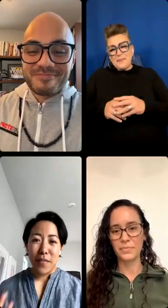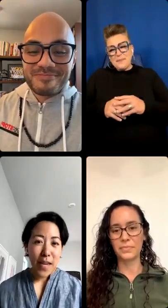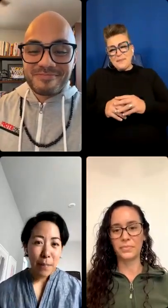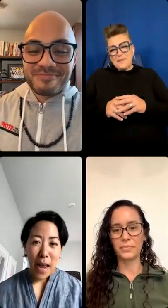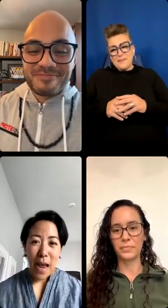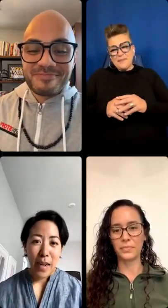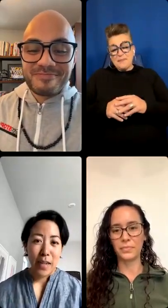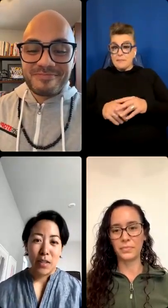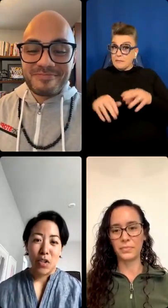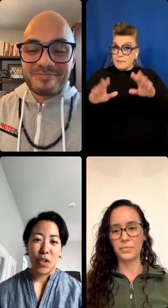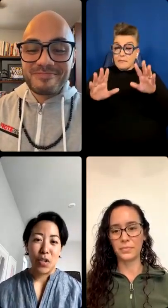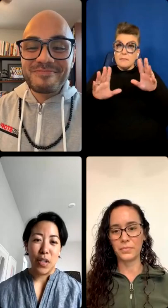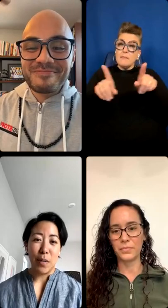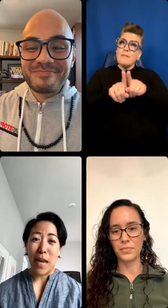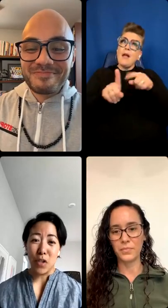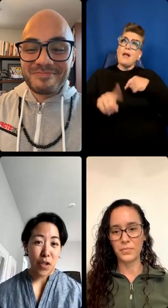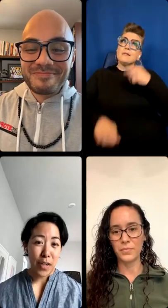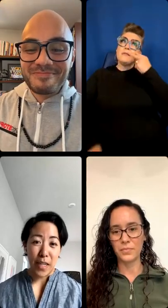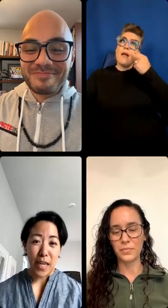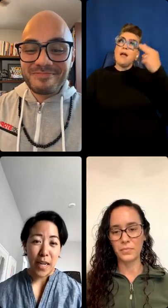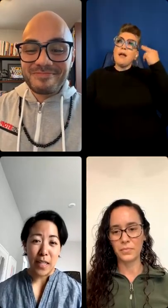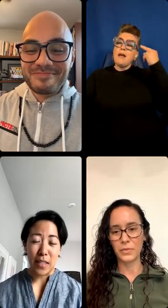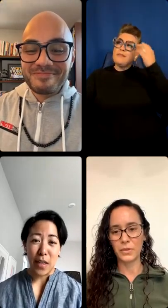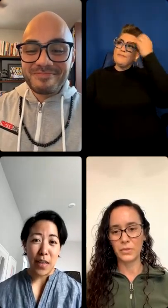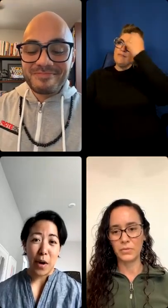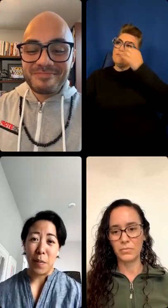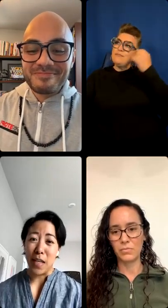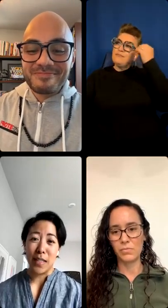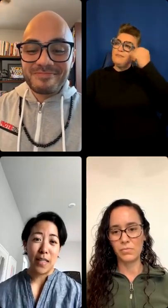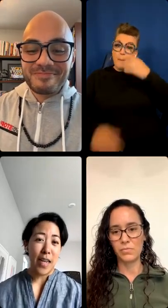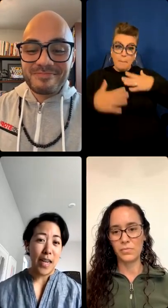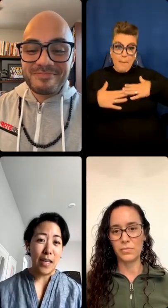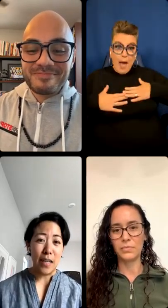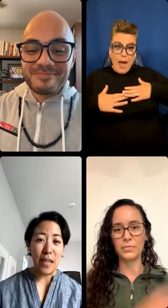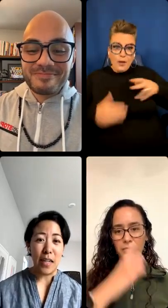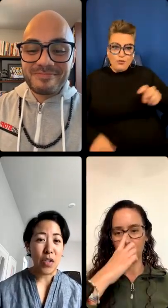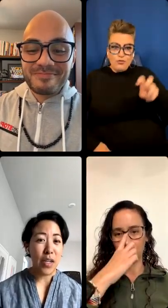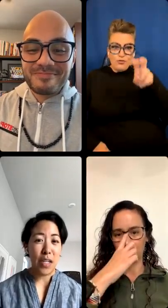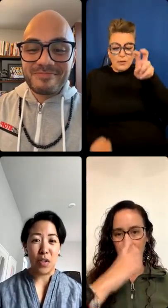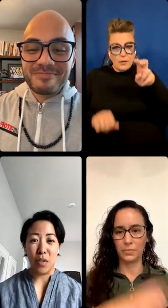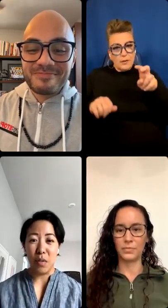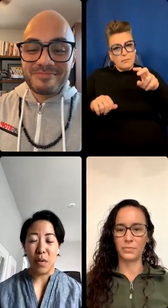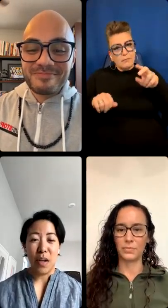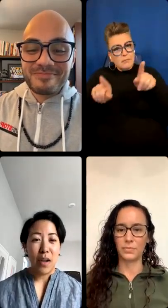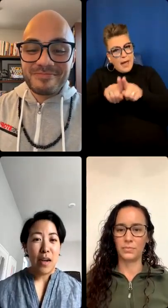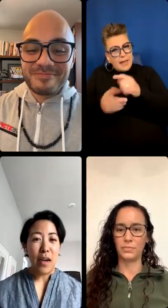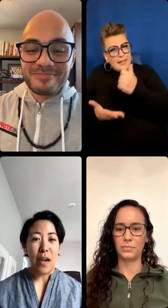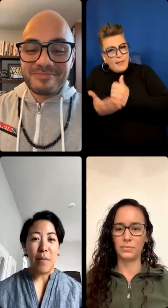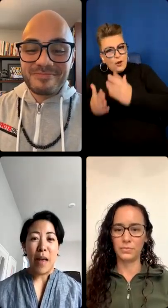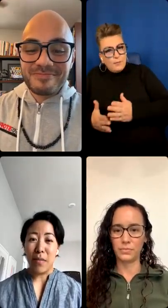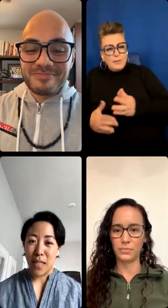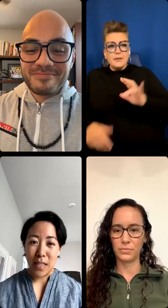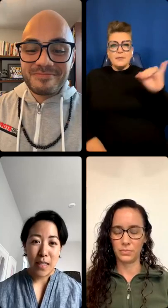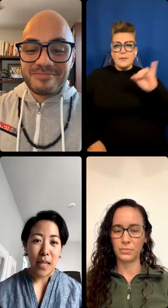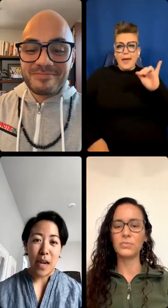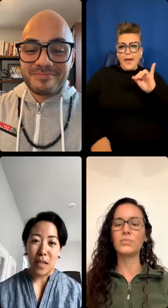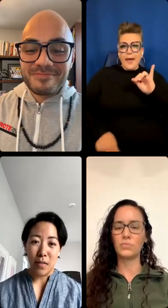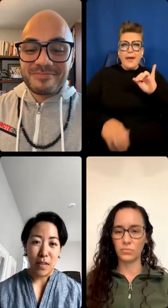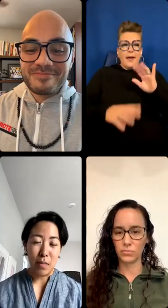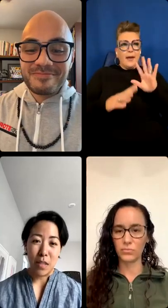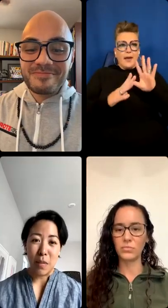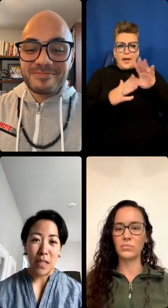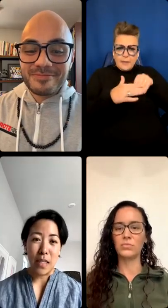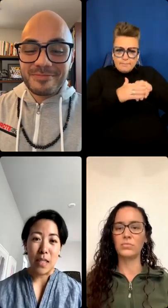As I reflect back in my journey as a therapist and entering into advocacy